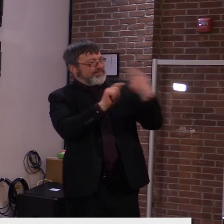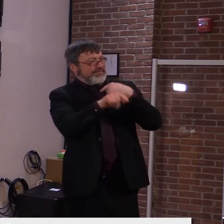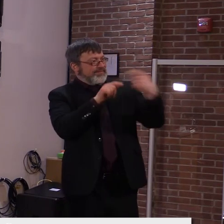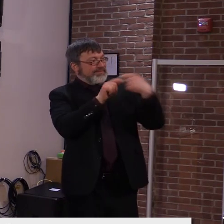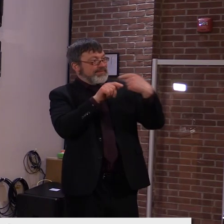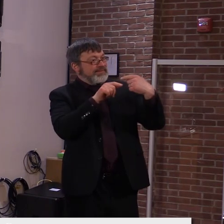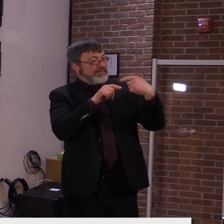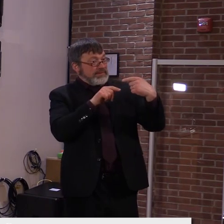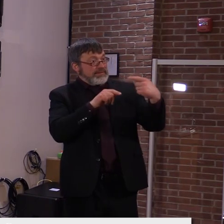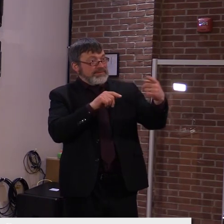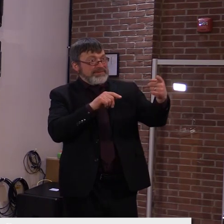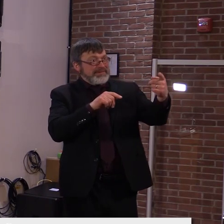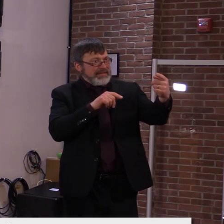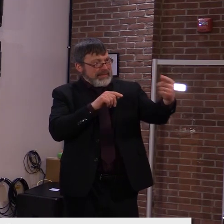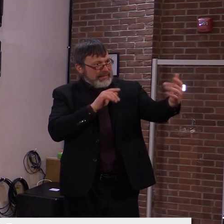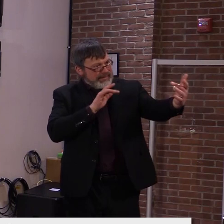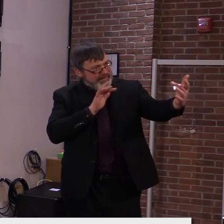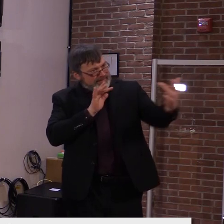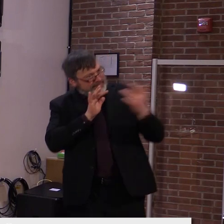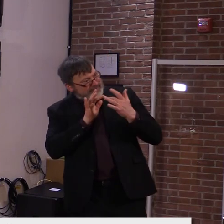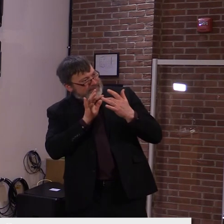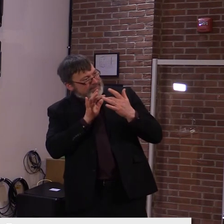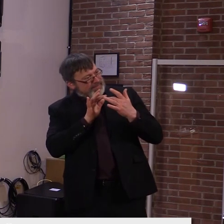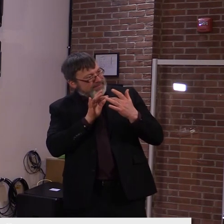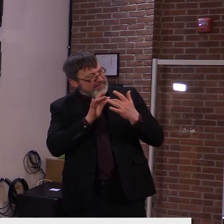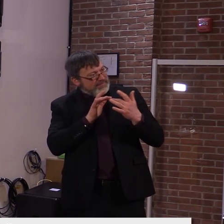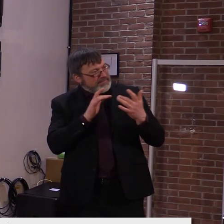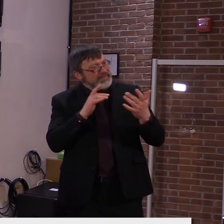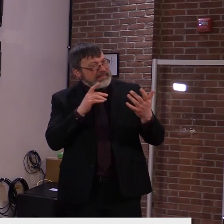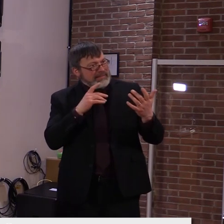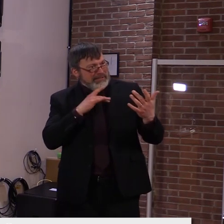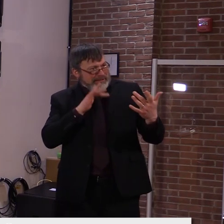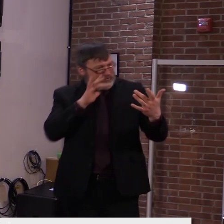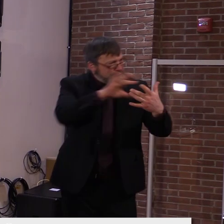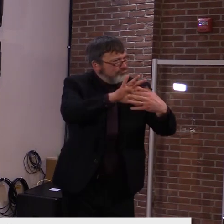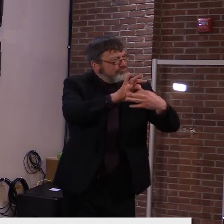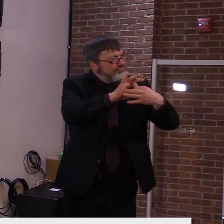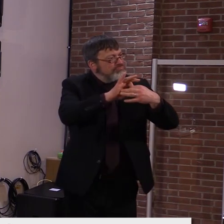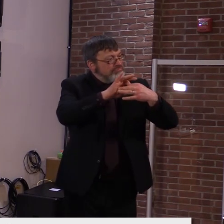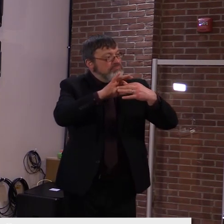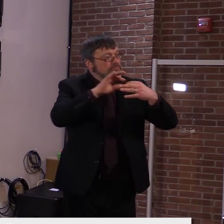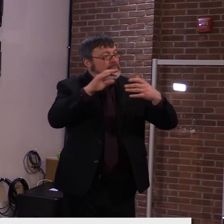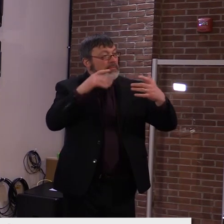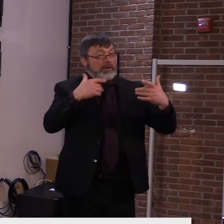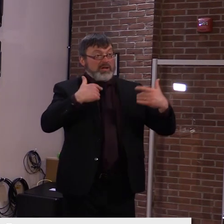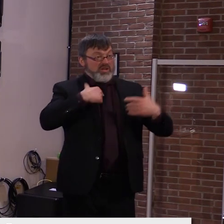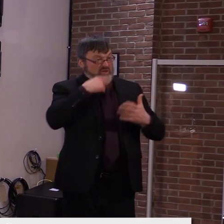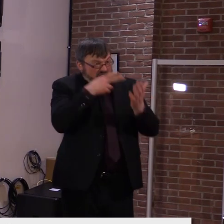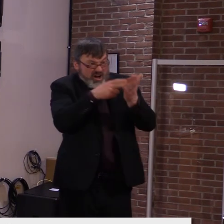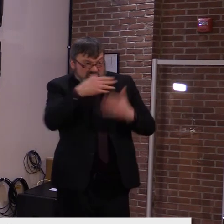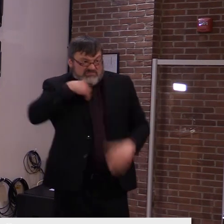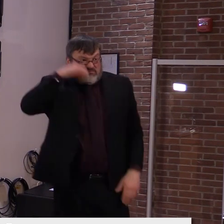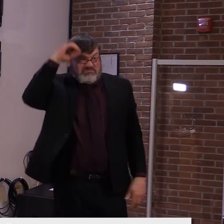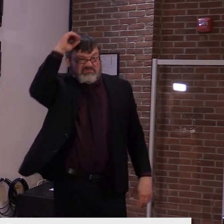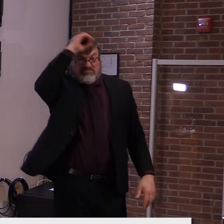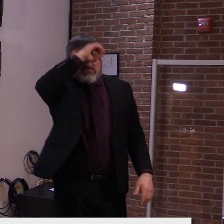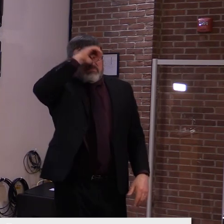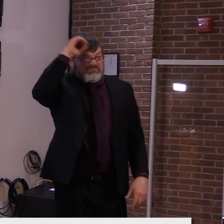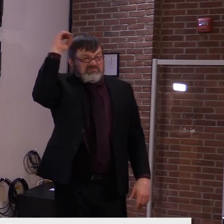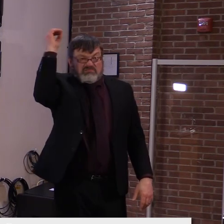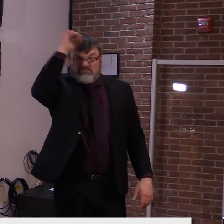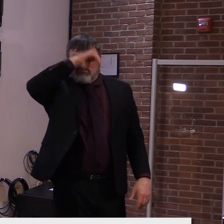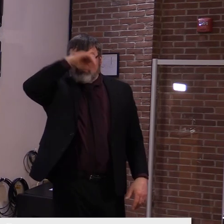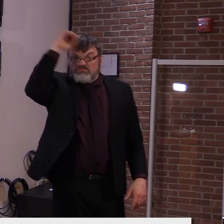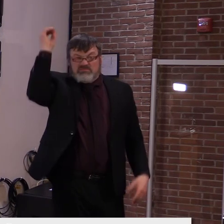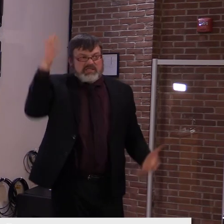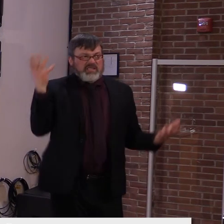they're opening up a vaccination site that we didn't know about. I certainly didn't know about. And it's